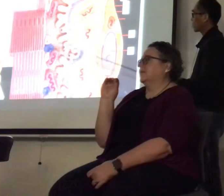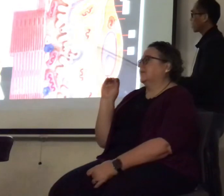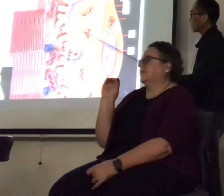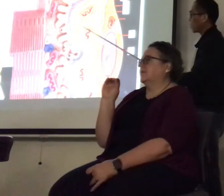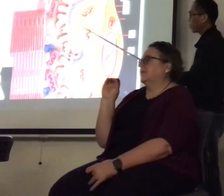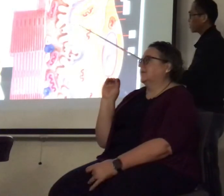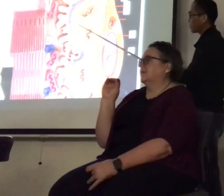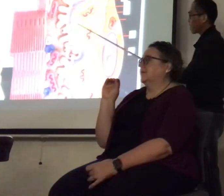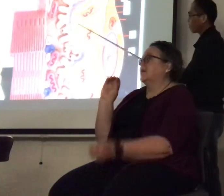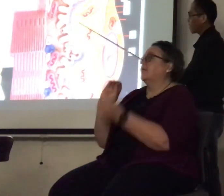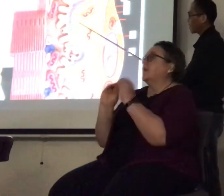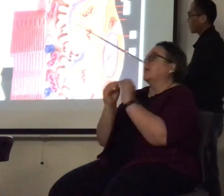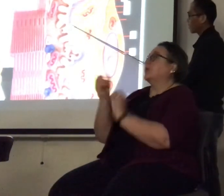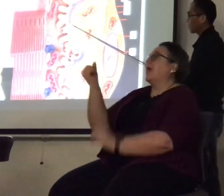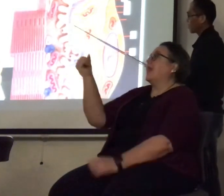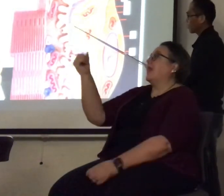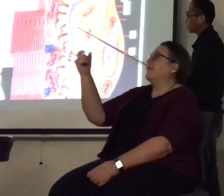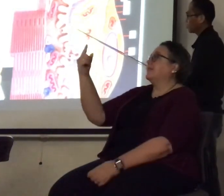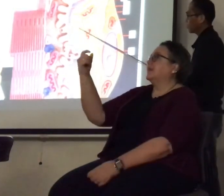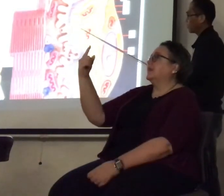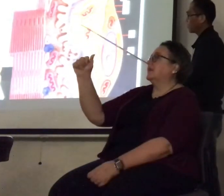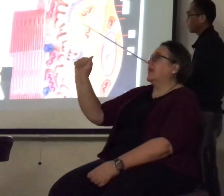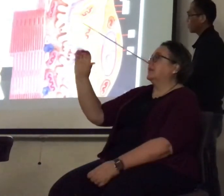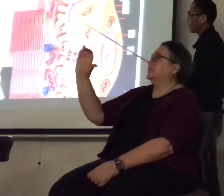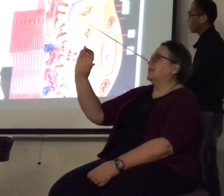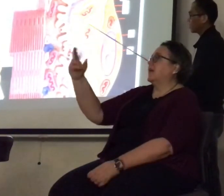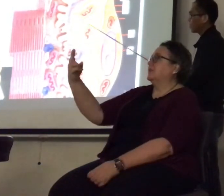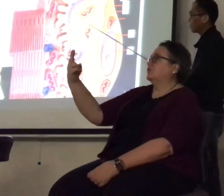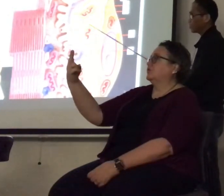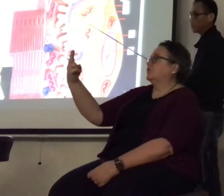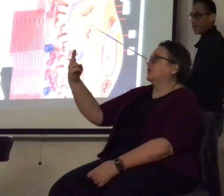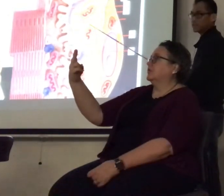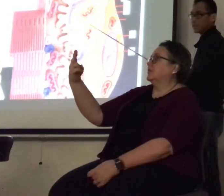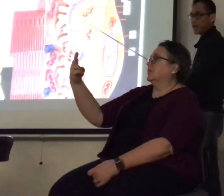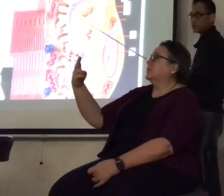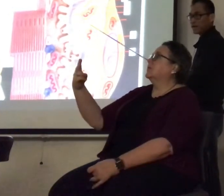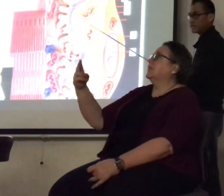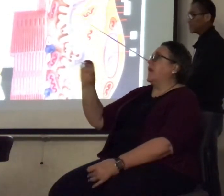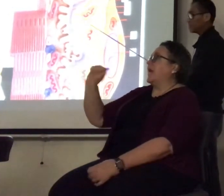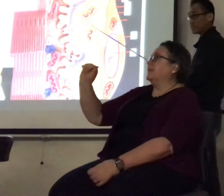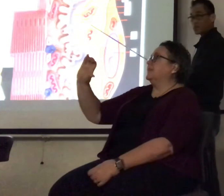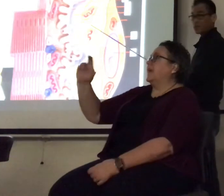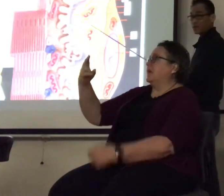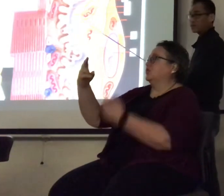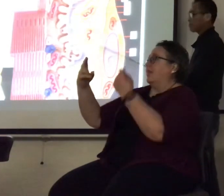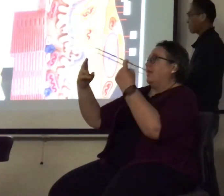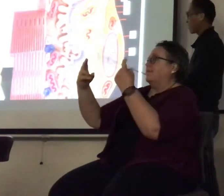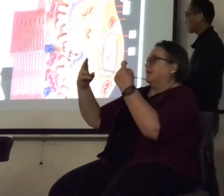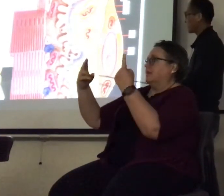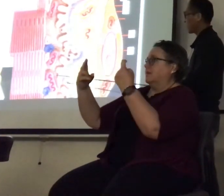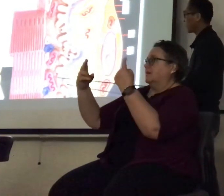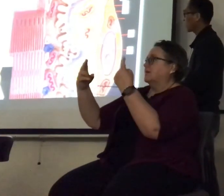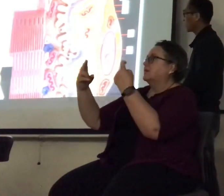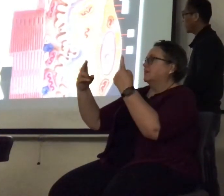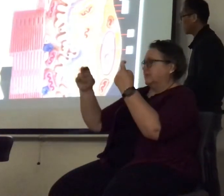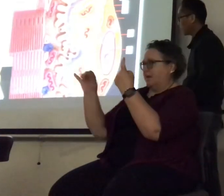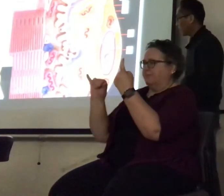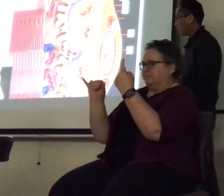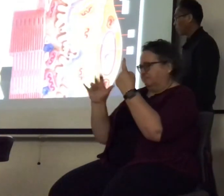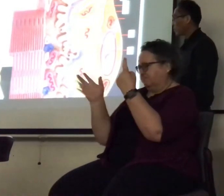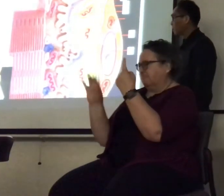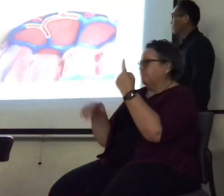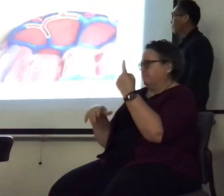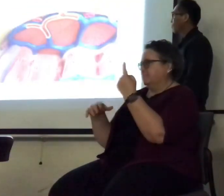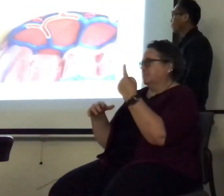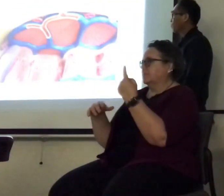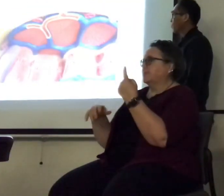for number 11, I pointed to that, right? What did you put? You should put ACH or ACH vesicle. Okay, same thing.